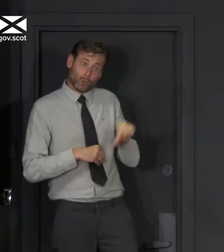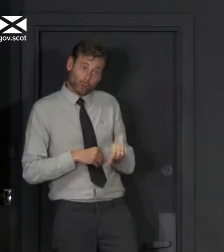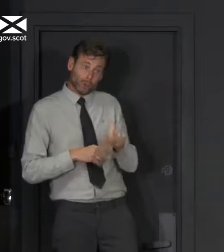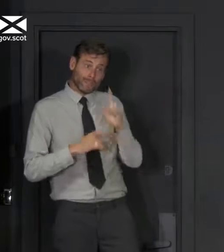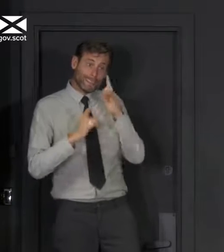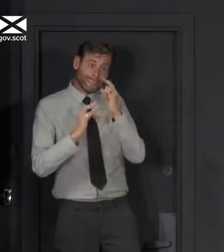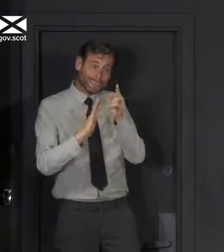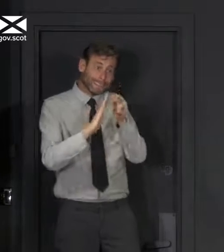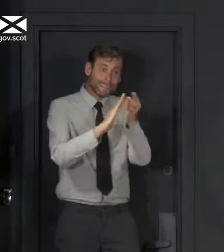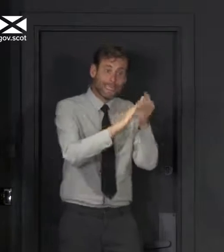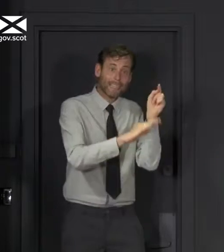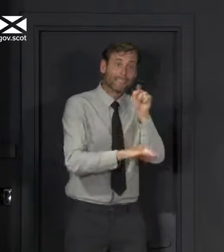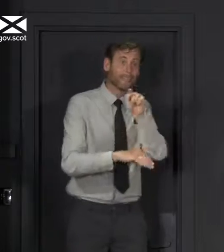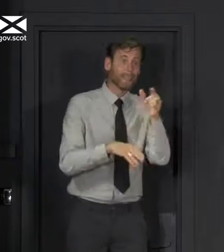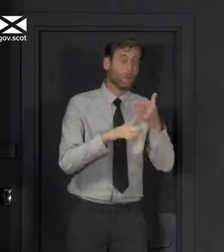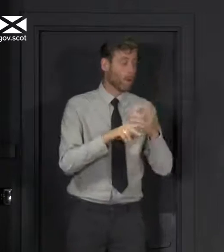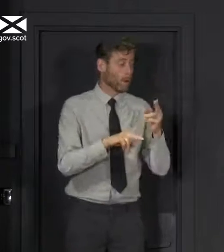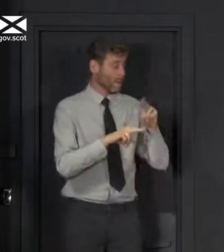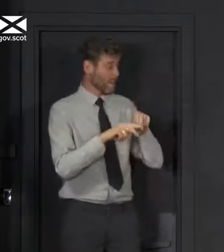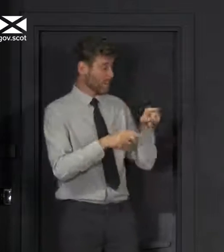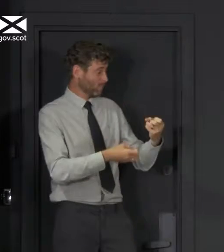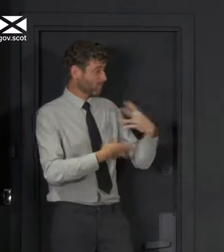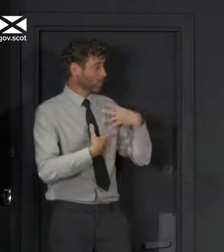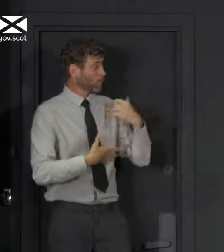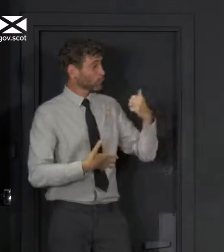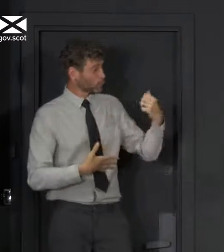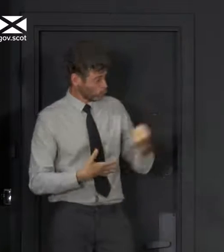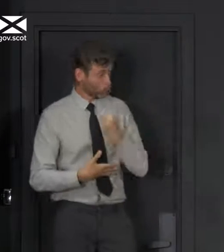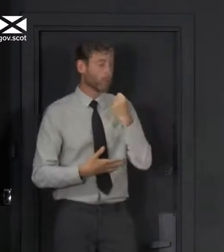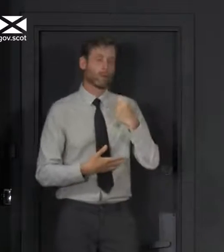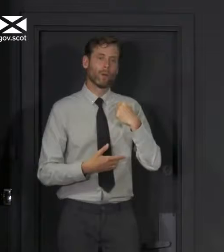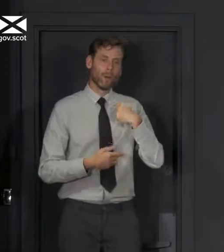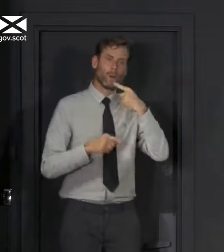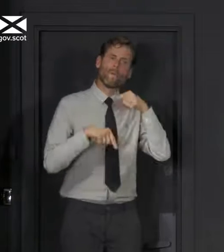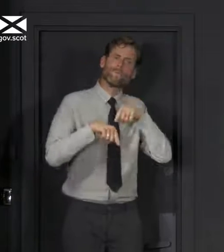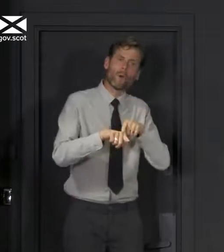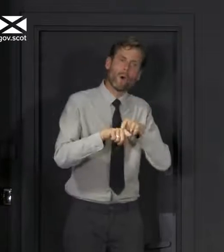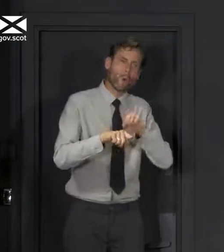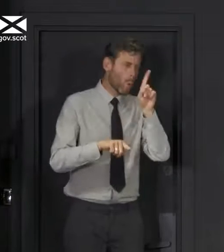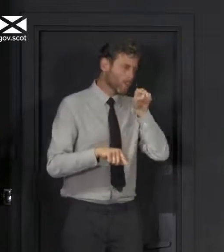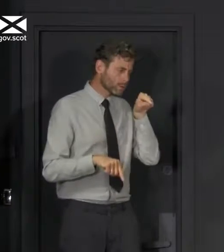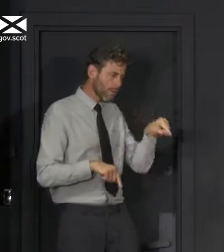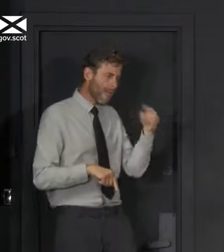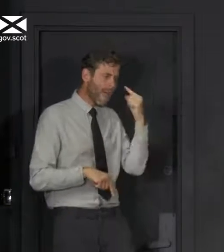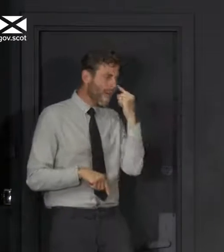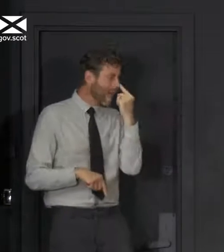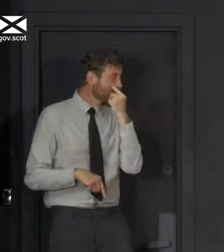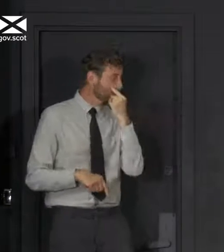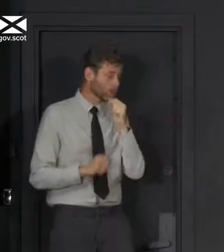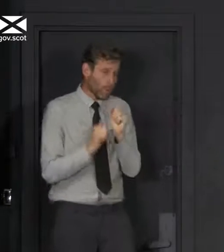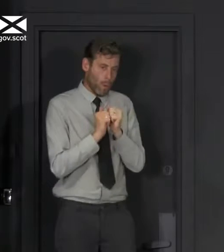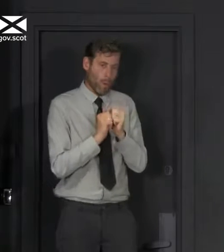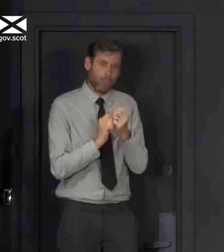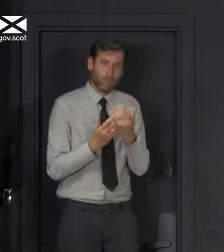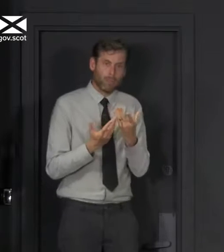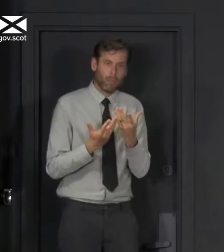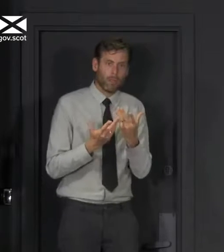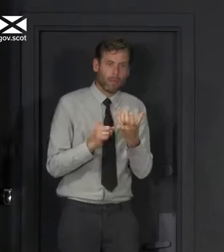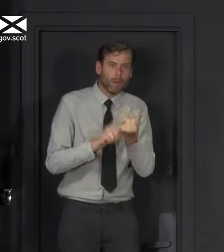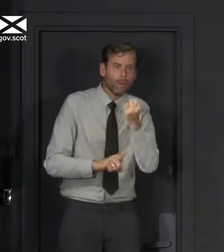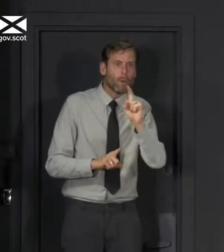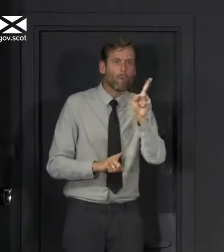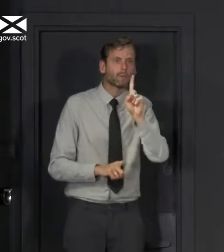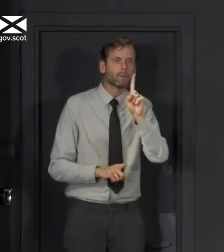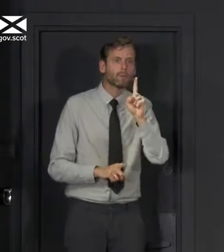advisors like Professor Leach and others, whether the evidence is there to support testing of NHS staff in